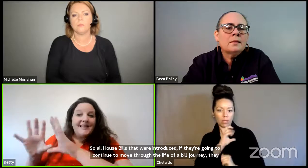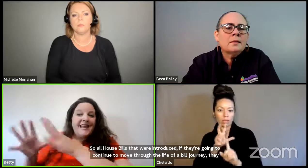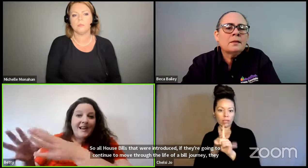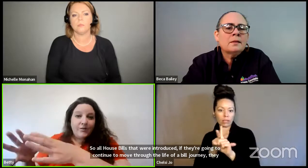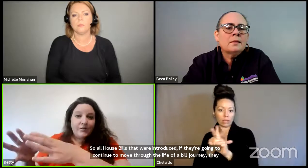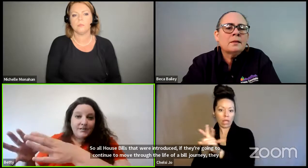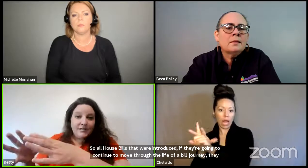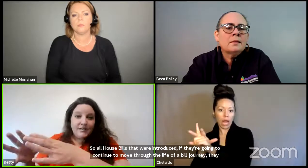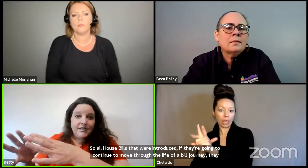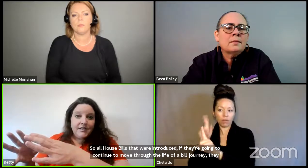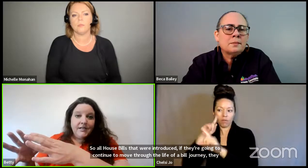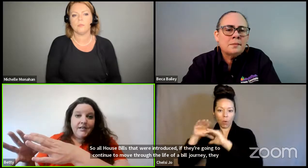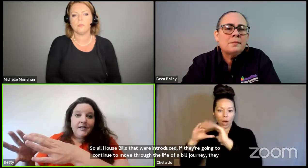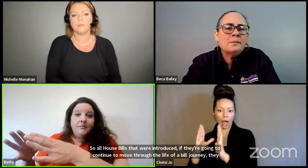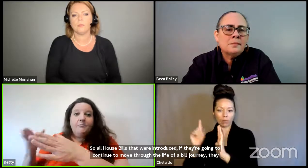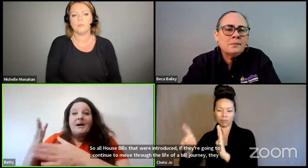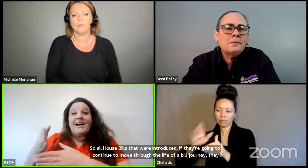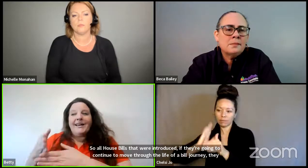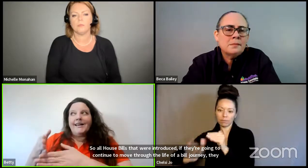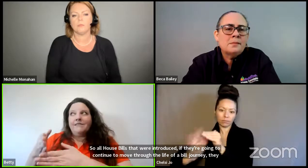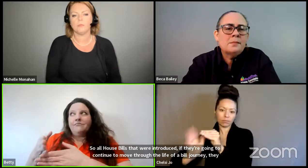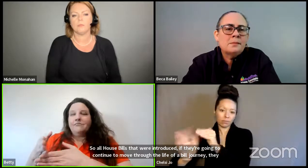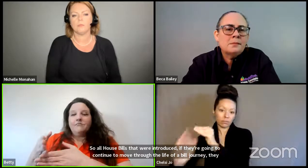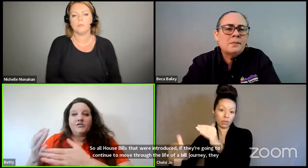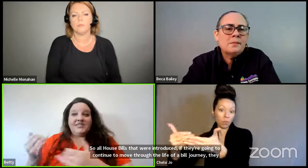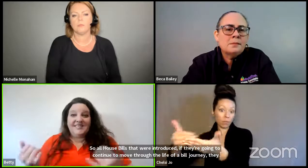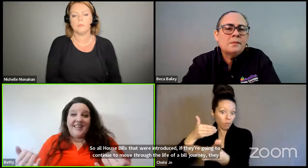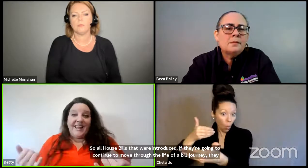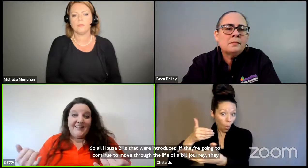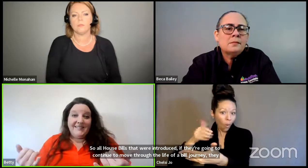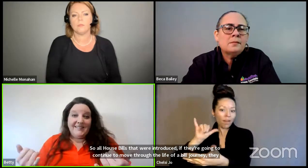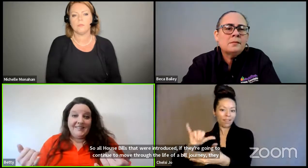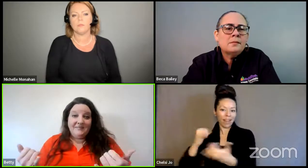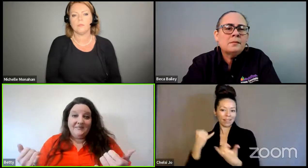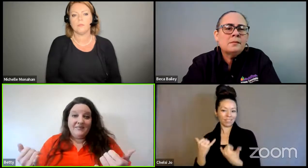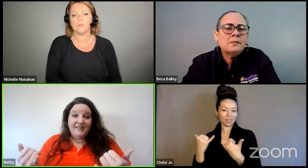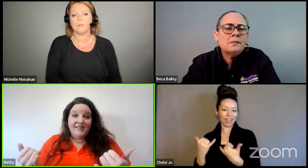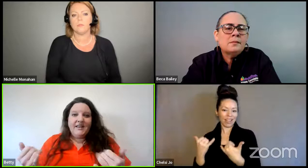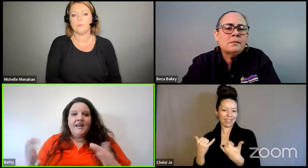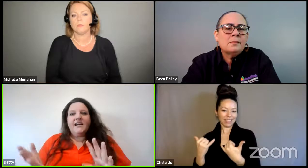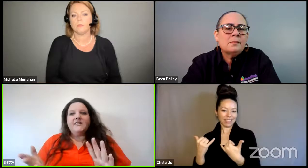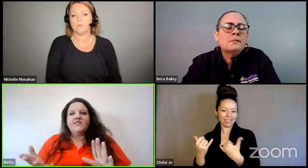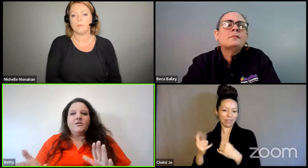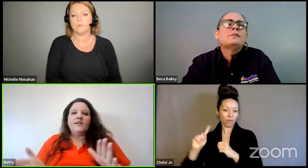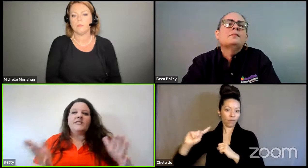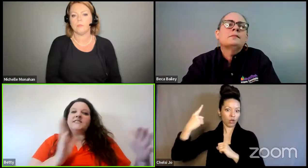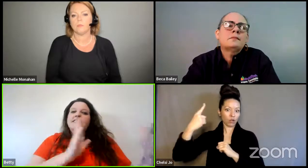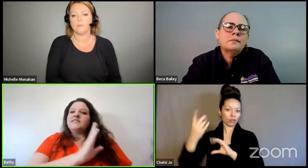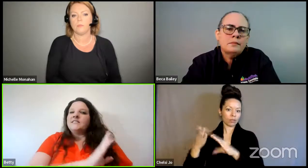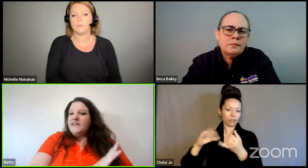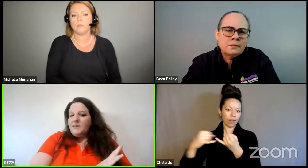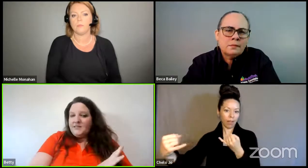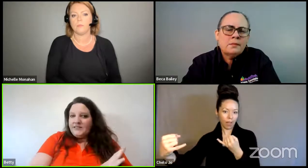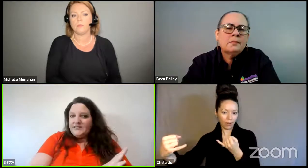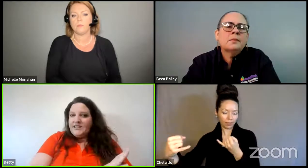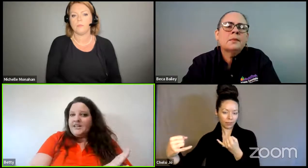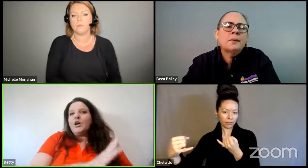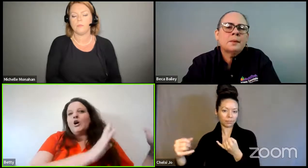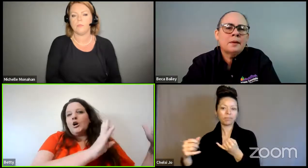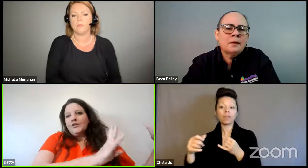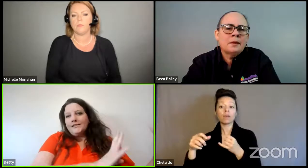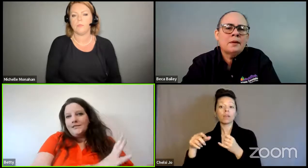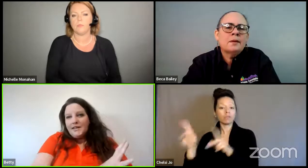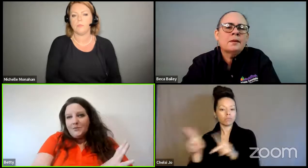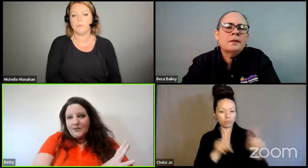to in the House by today. And it's the same in the